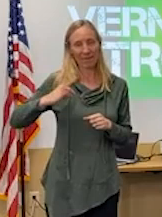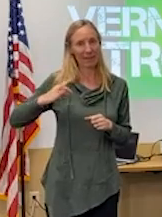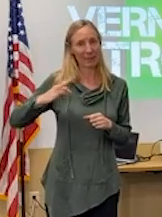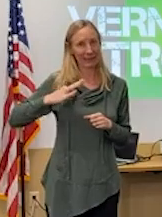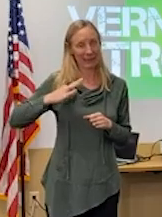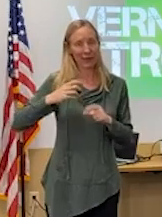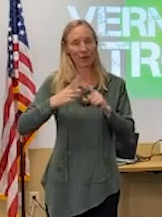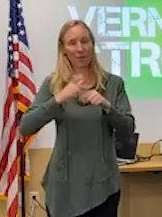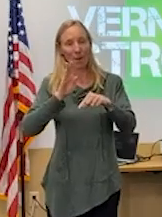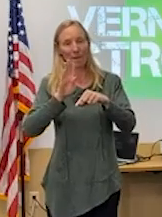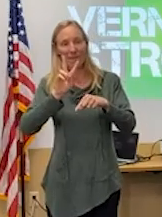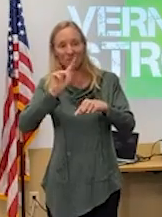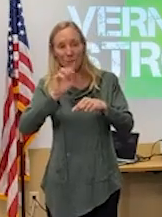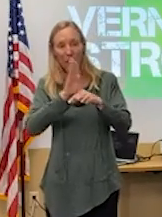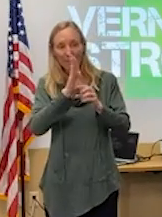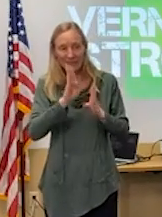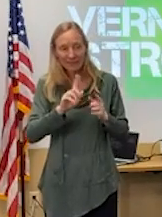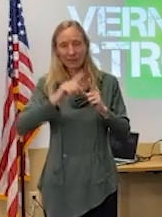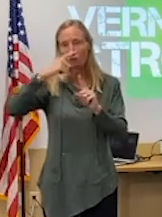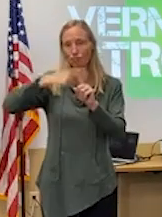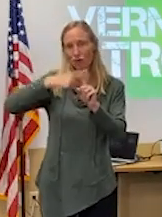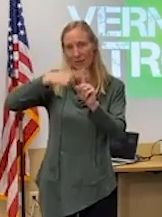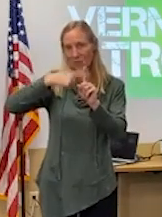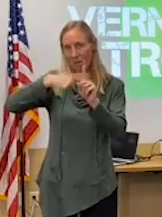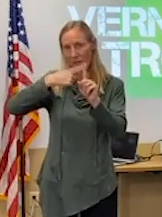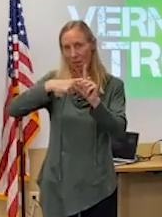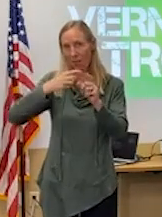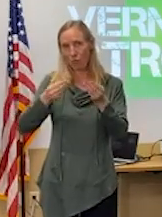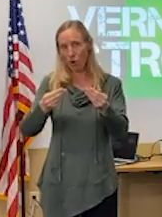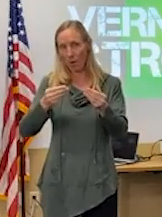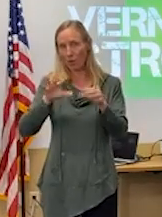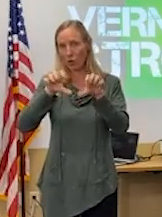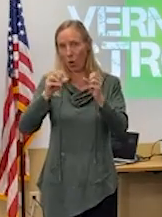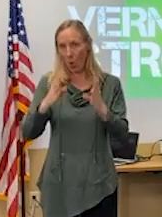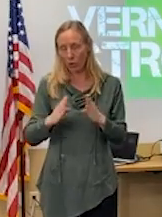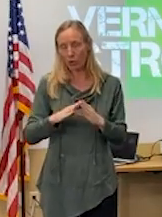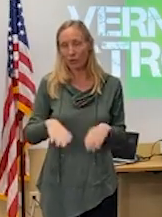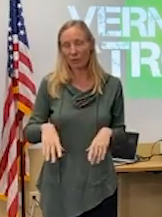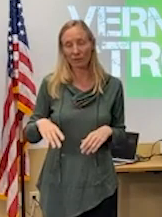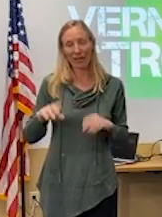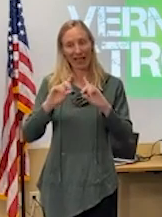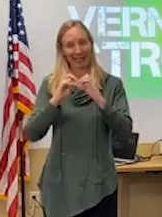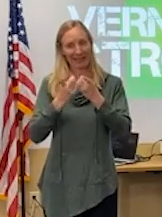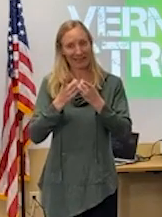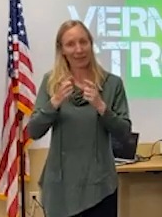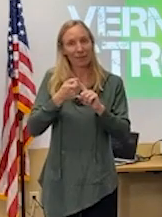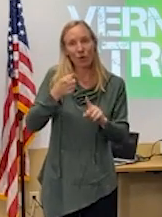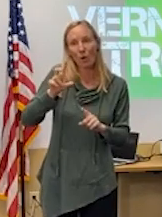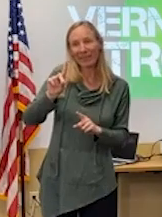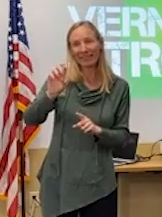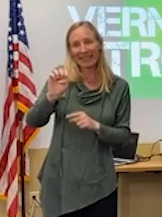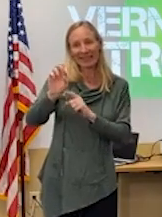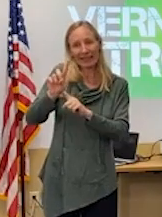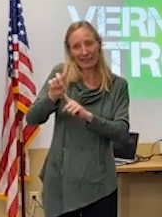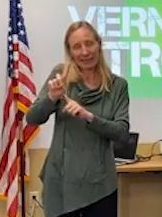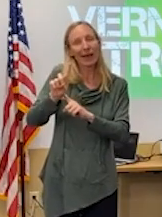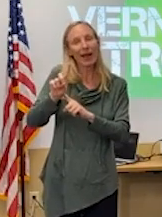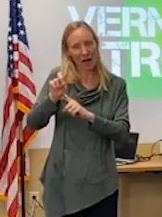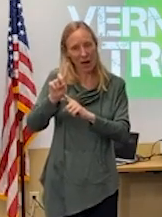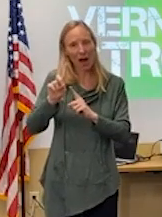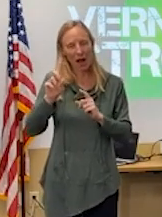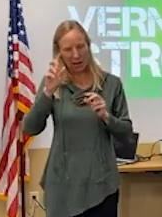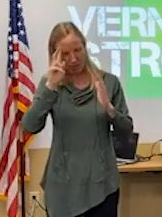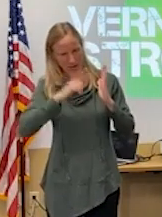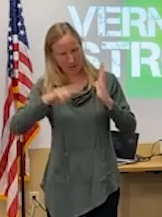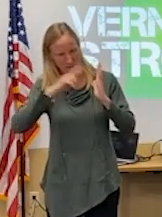businesses and rental property owners. The team at DED has been working diligently to review applications